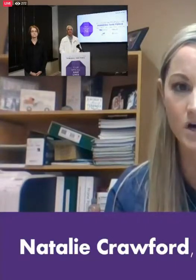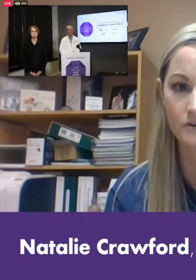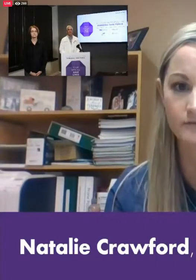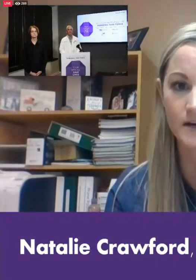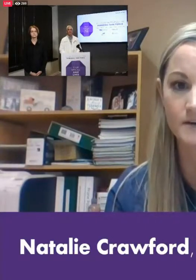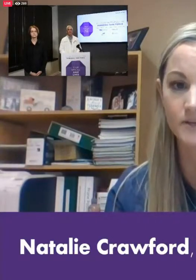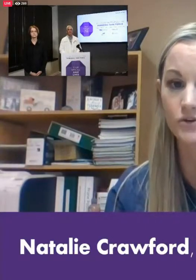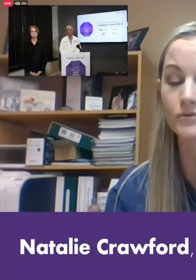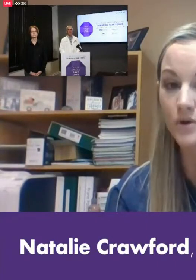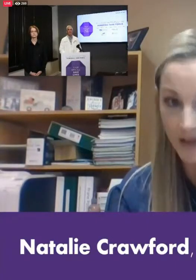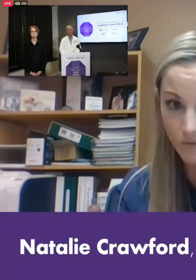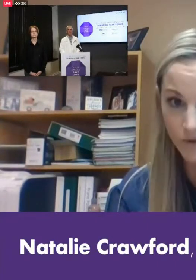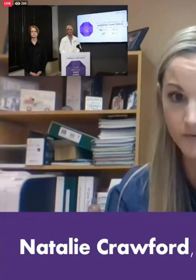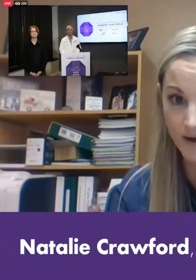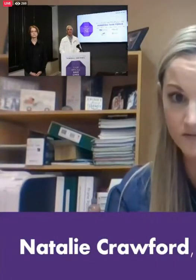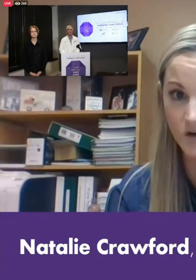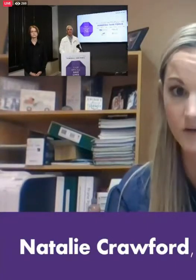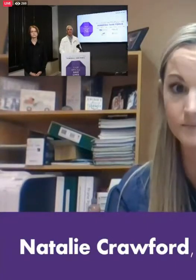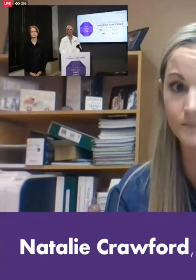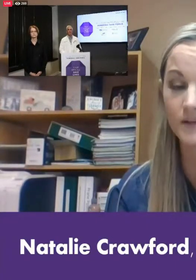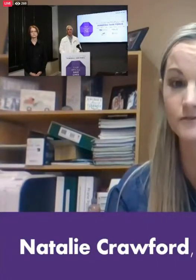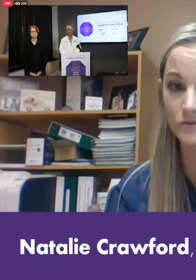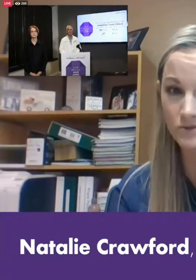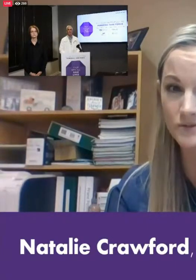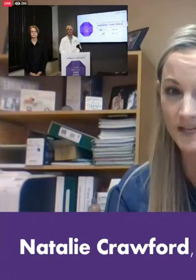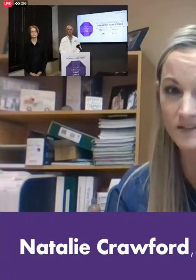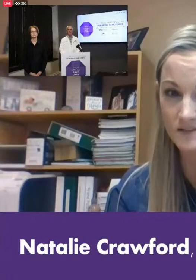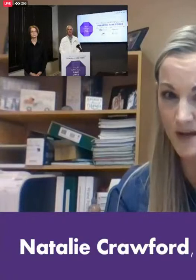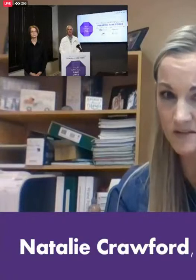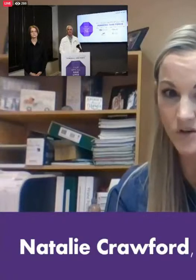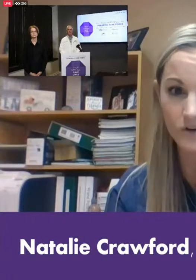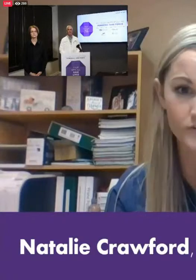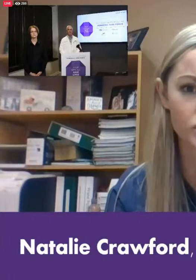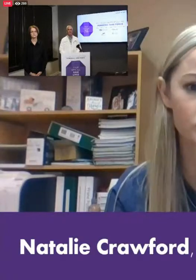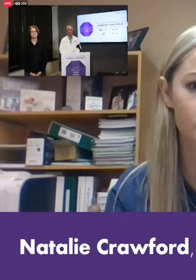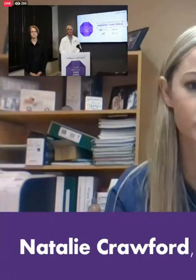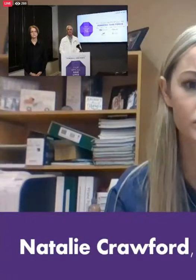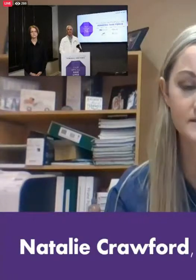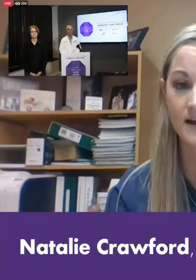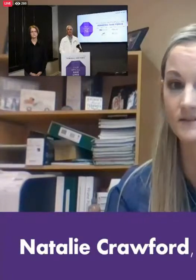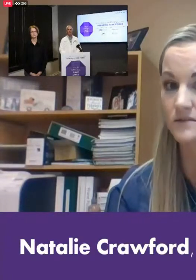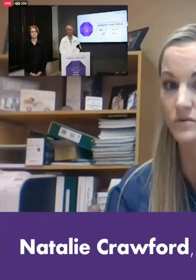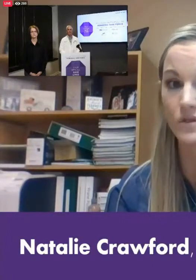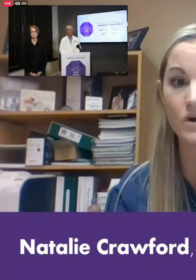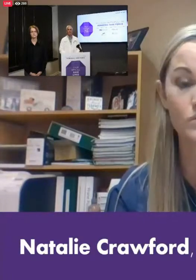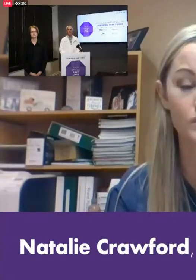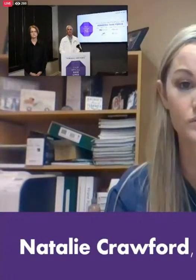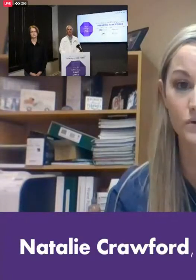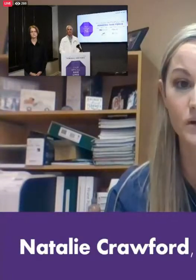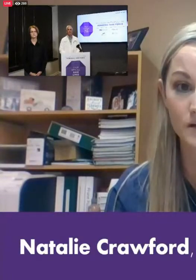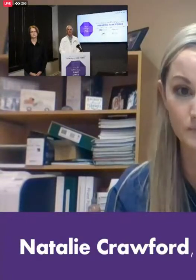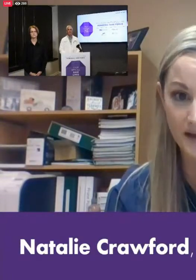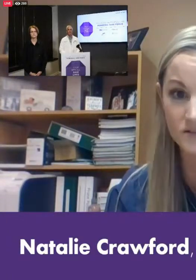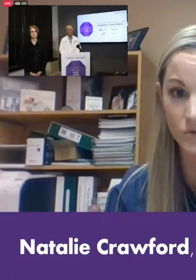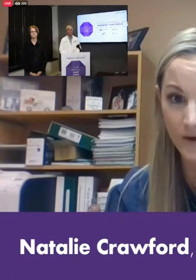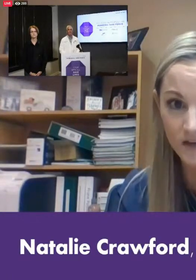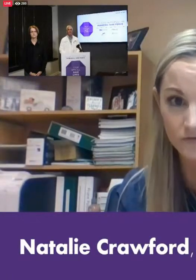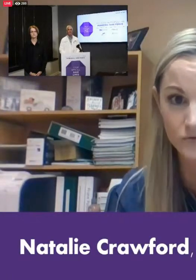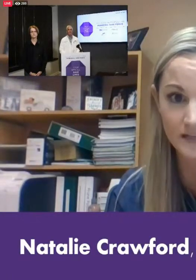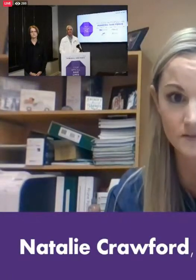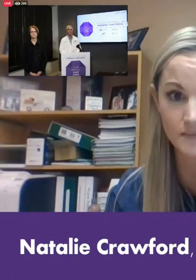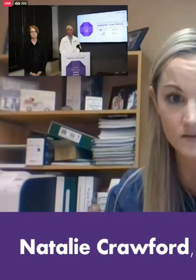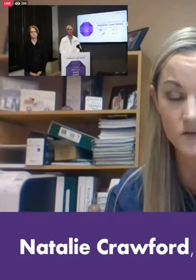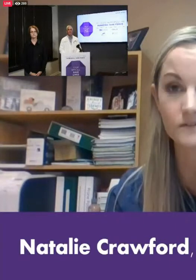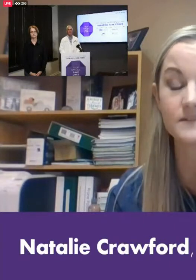this mask off, you're doing okay with the mask on, but if you do take this mask off, your stats go low. You're going to pass